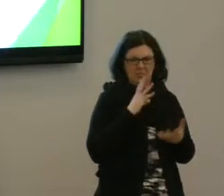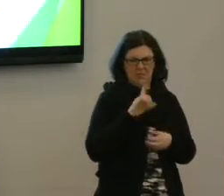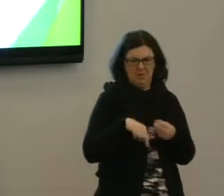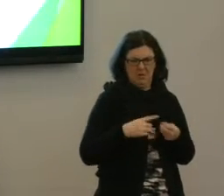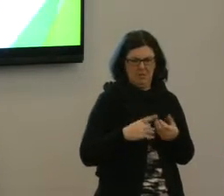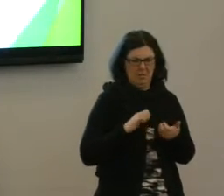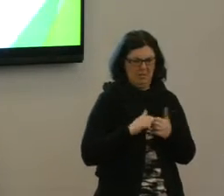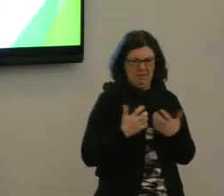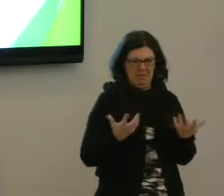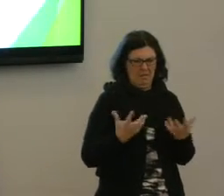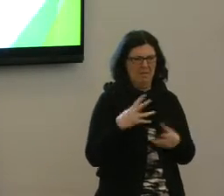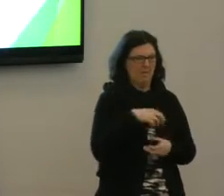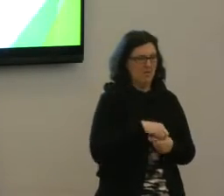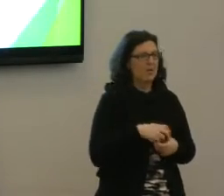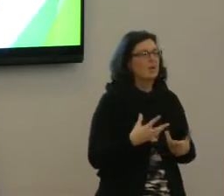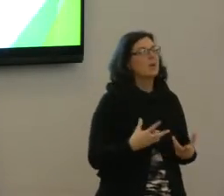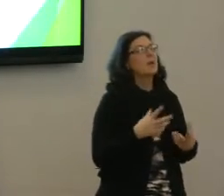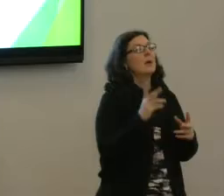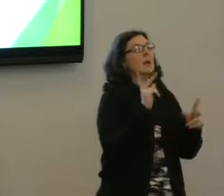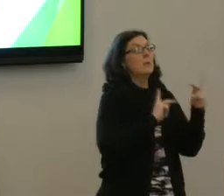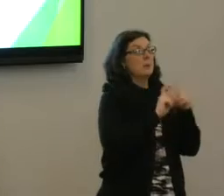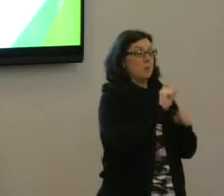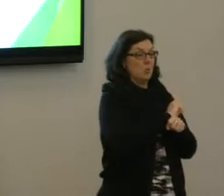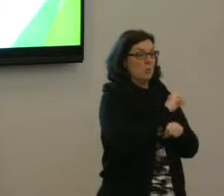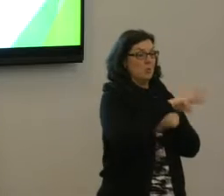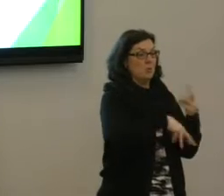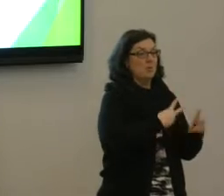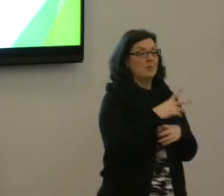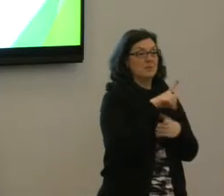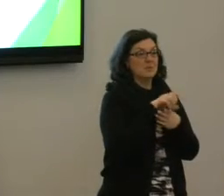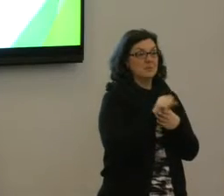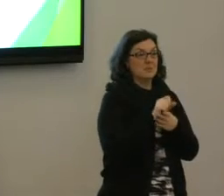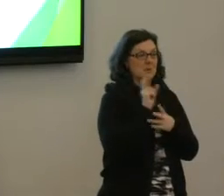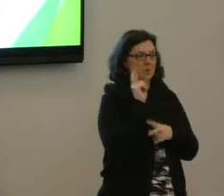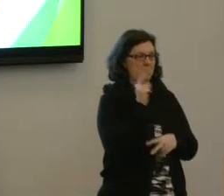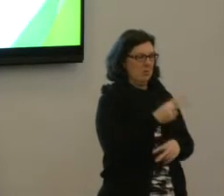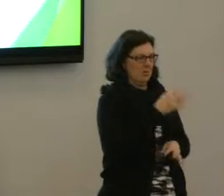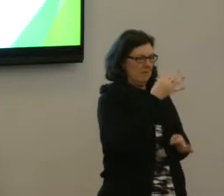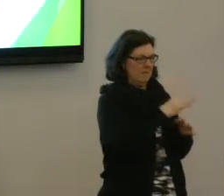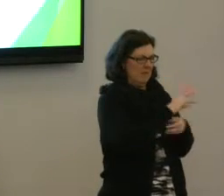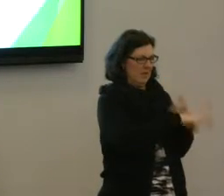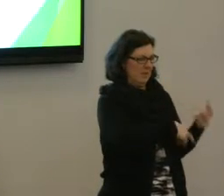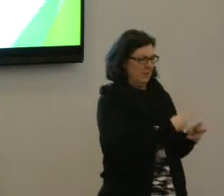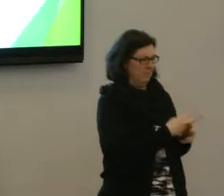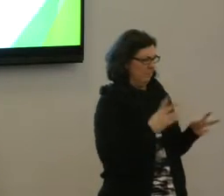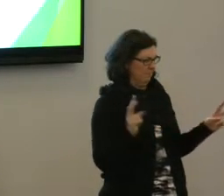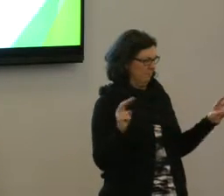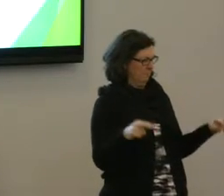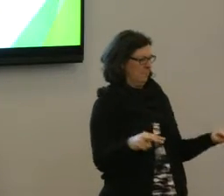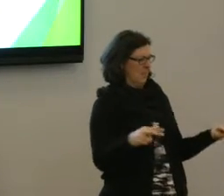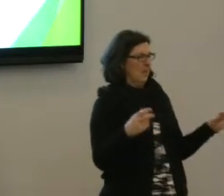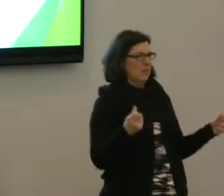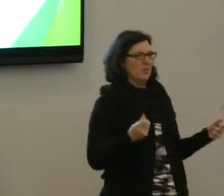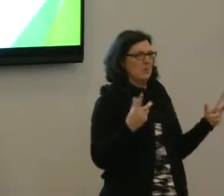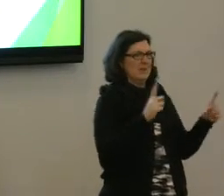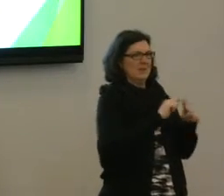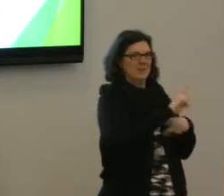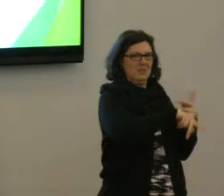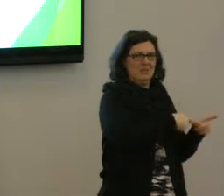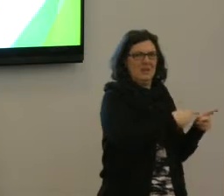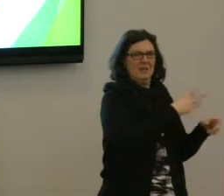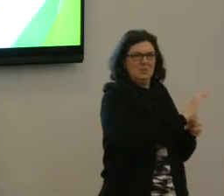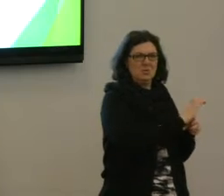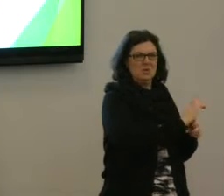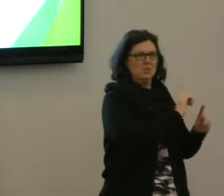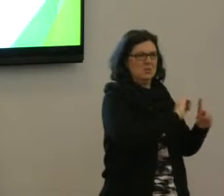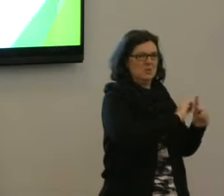is. And you get people who work in the world of disability, look at the faith world, and they say, oh my God, there's so many different kinds of churches and they do